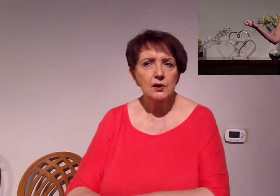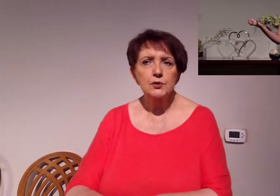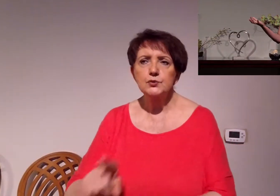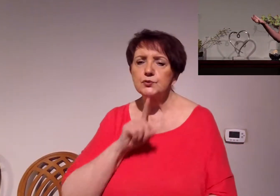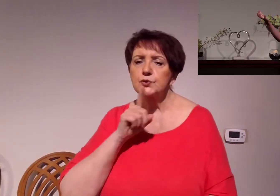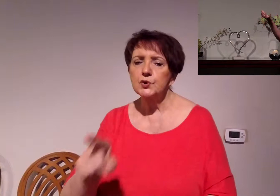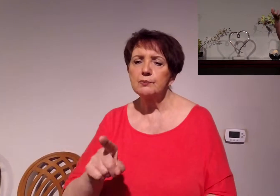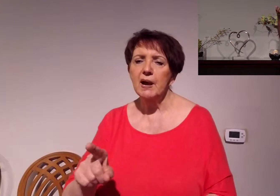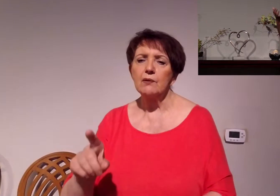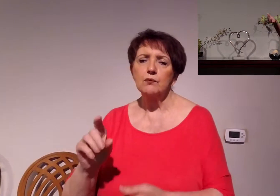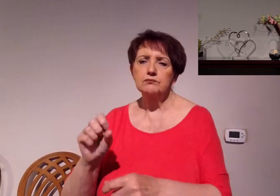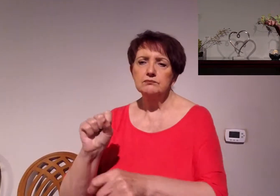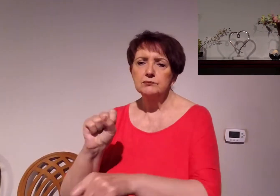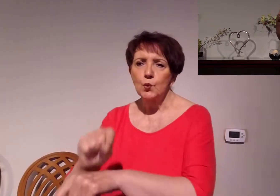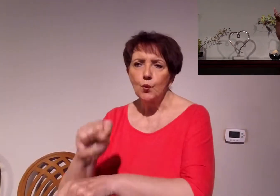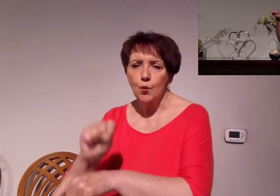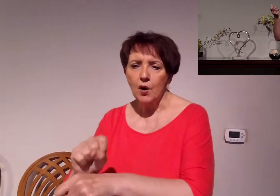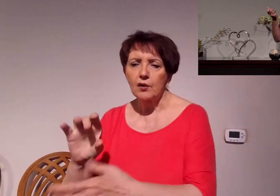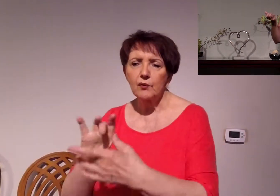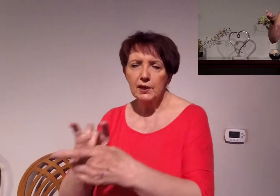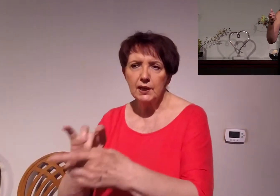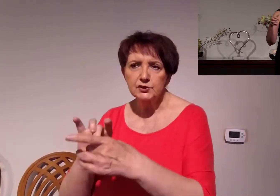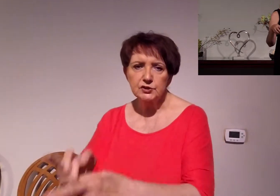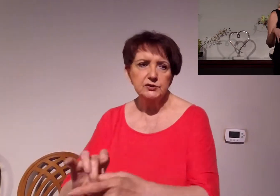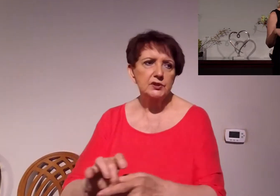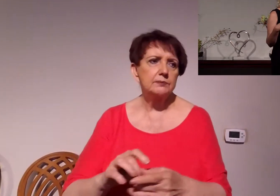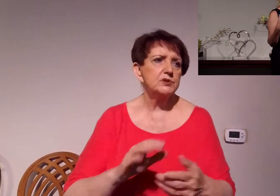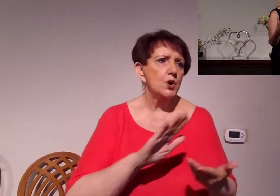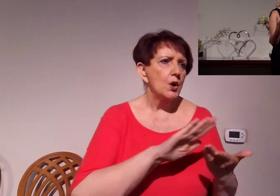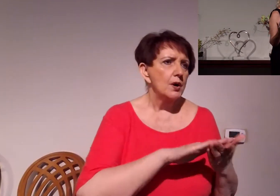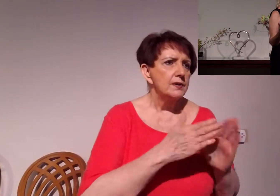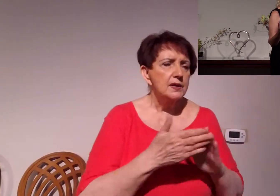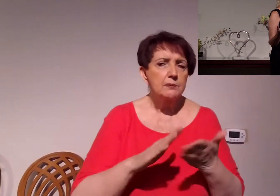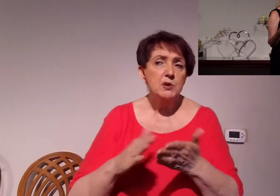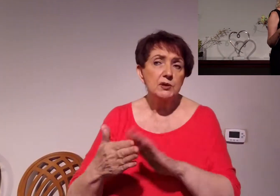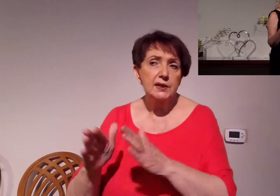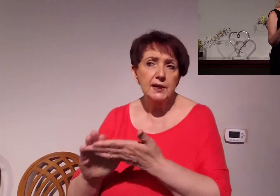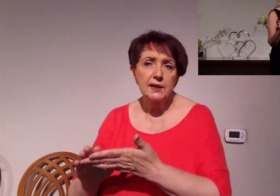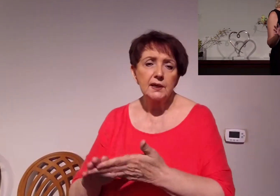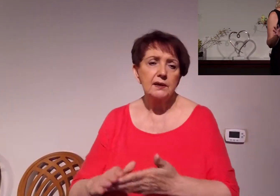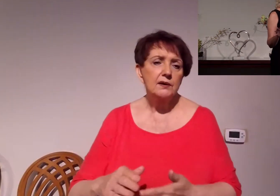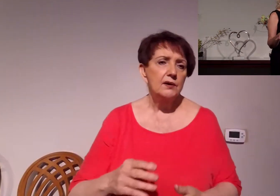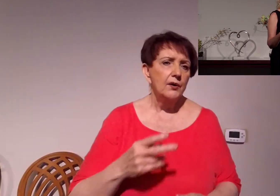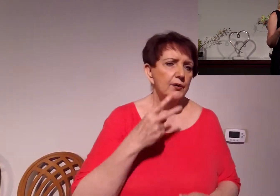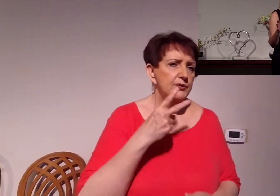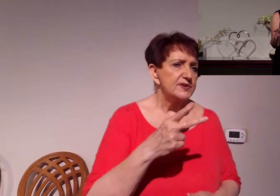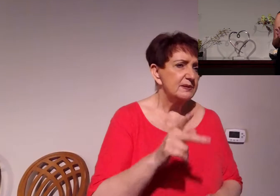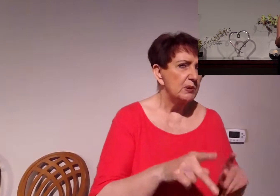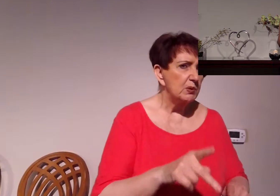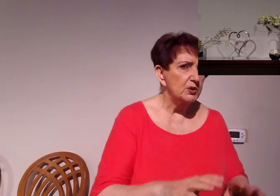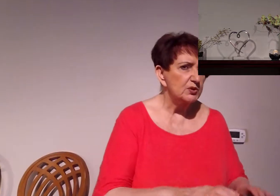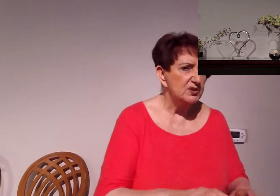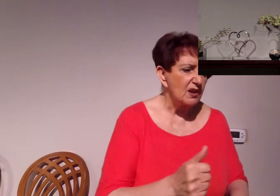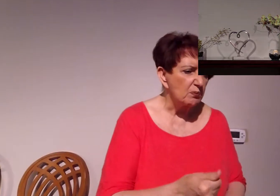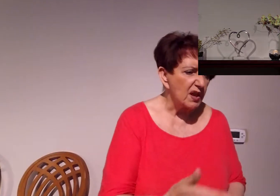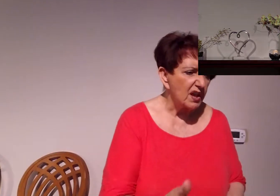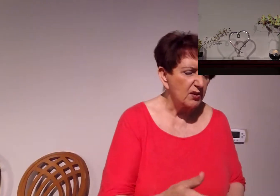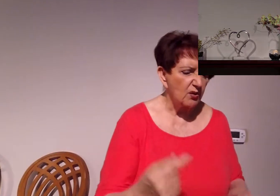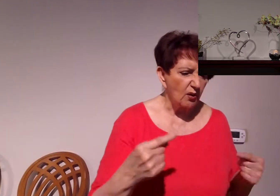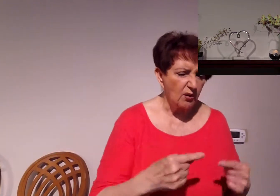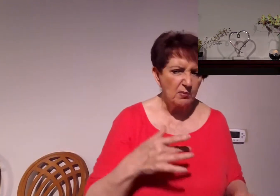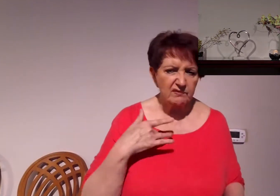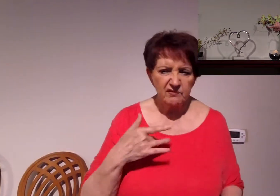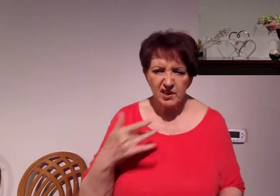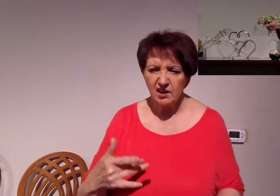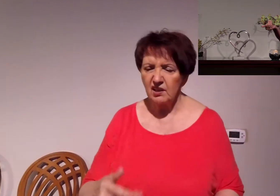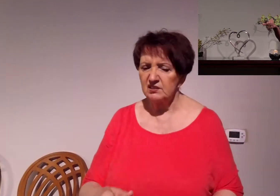here in the community. When people are on a committee or they see somebody do something and they get a little wigged out, and you hurt my feelings, and you did this and you